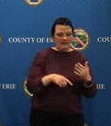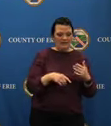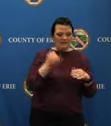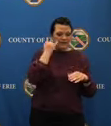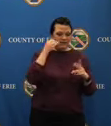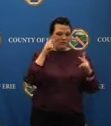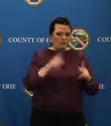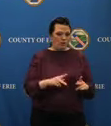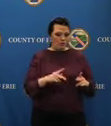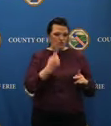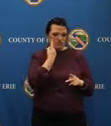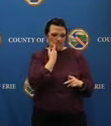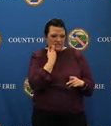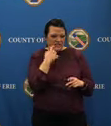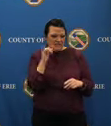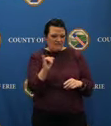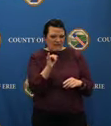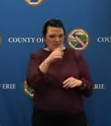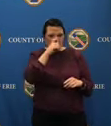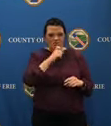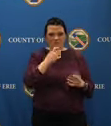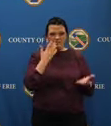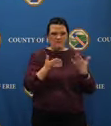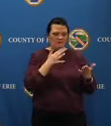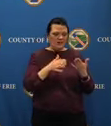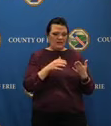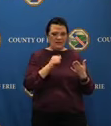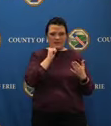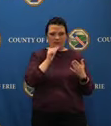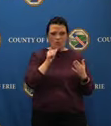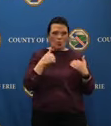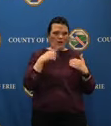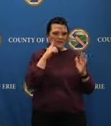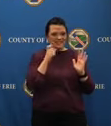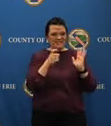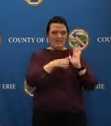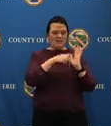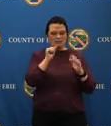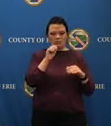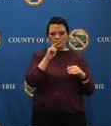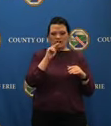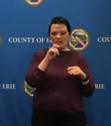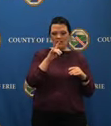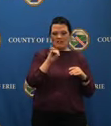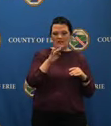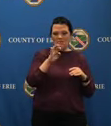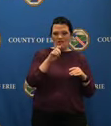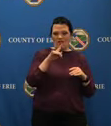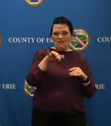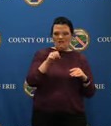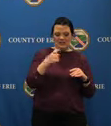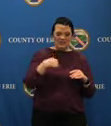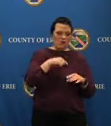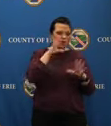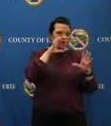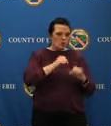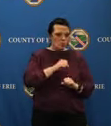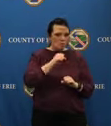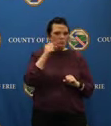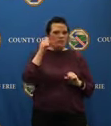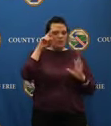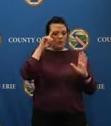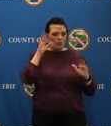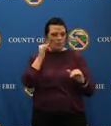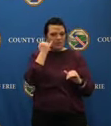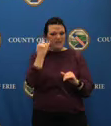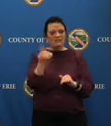if the person is recently infected, because they may not have detectable antibodies. And also we're hoping that if